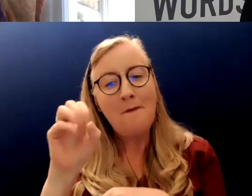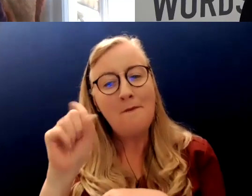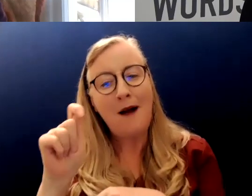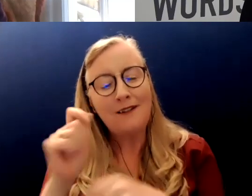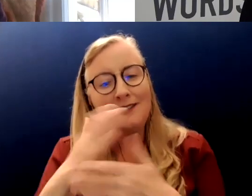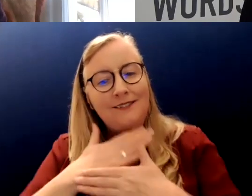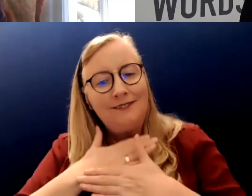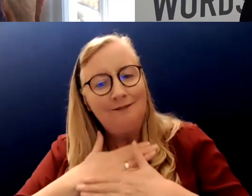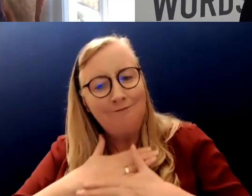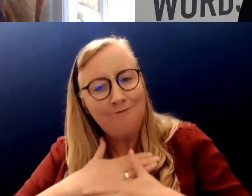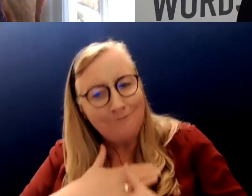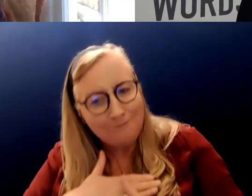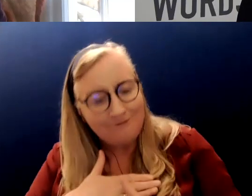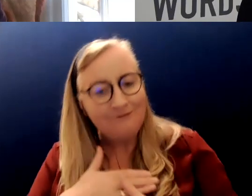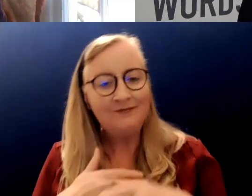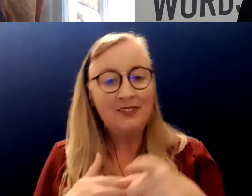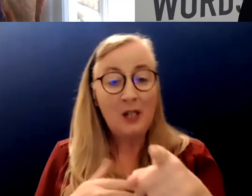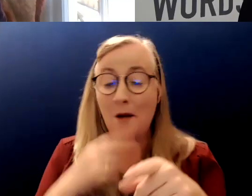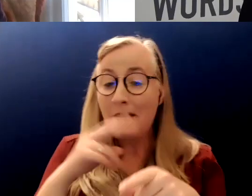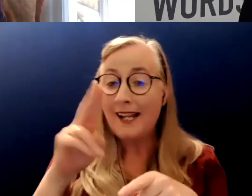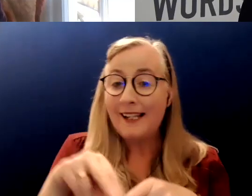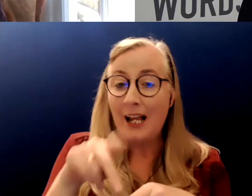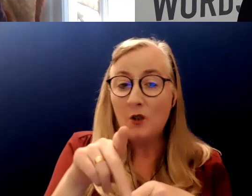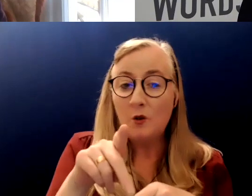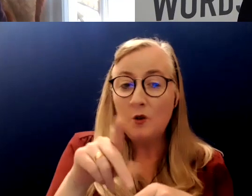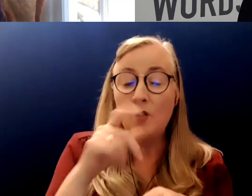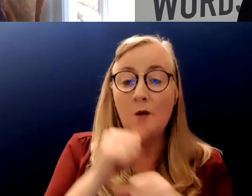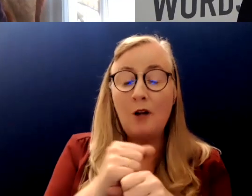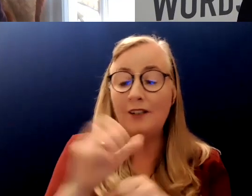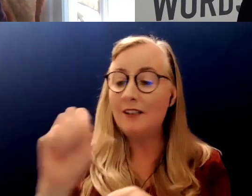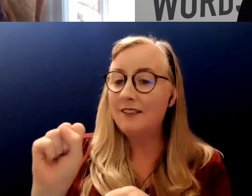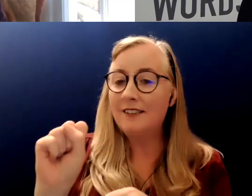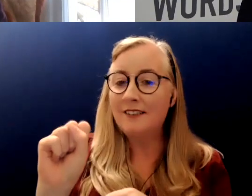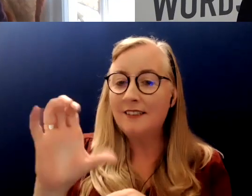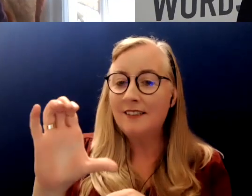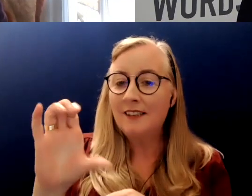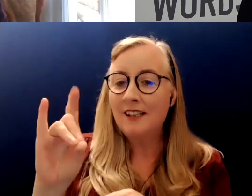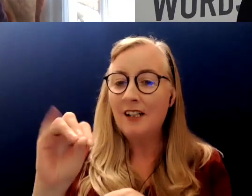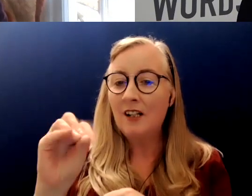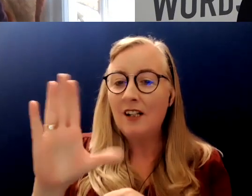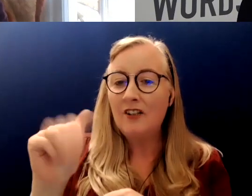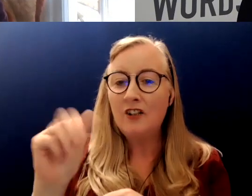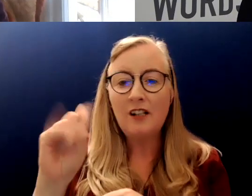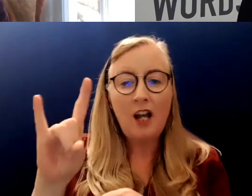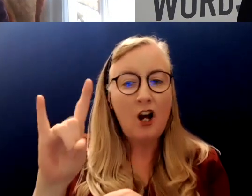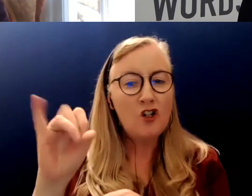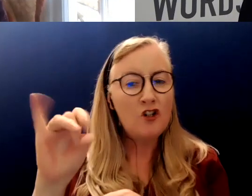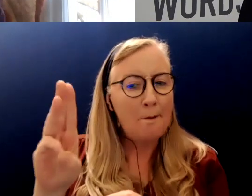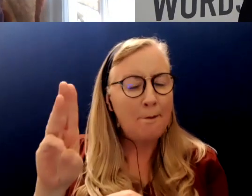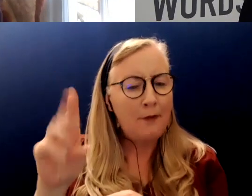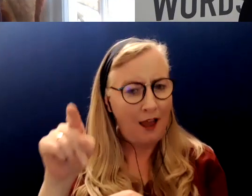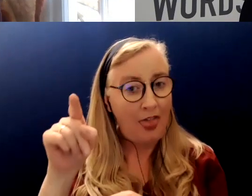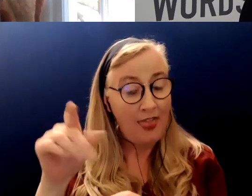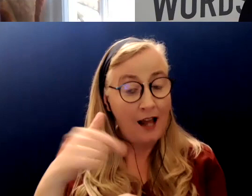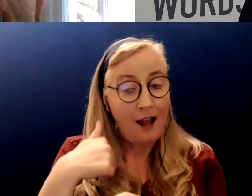love for you to just expand on a little is the scholarship. Mhm. Yes. That really